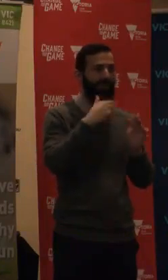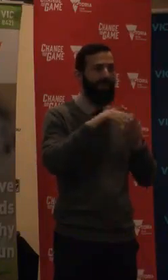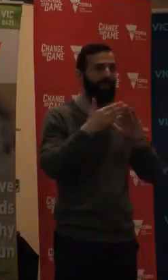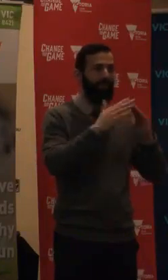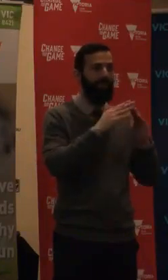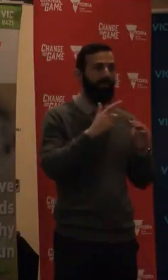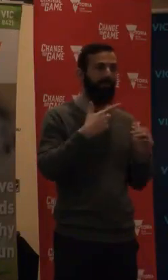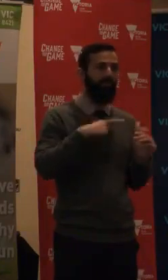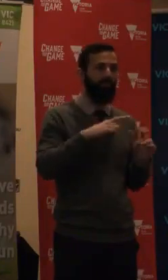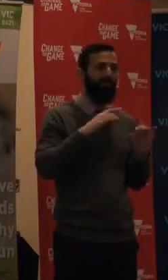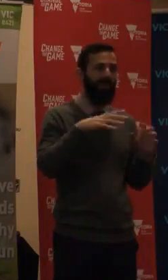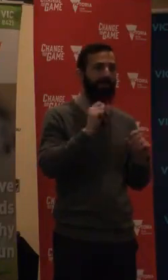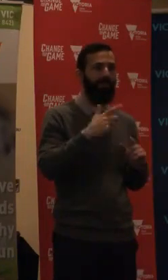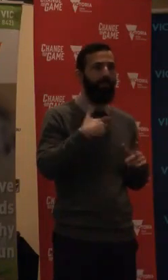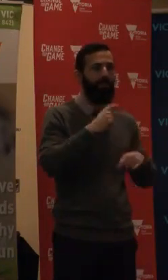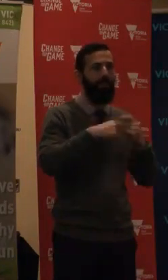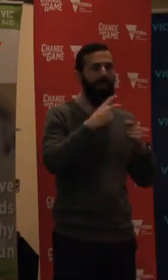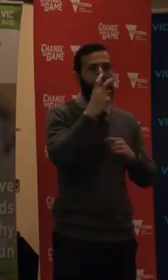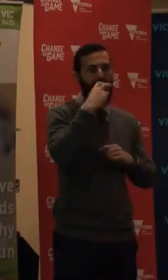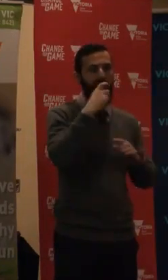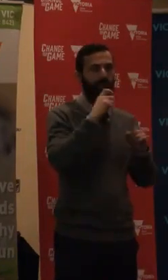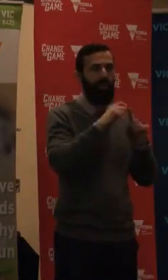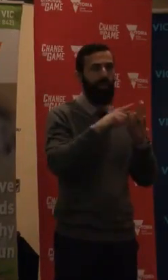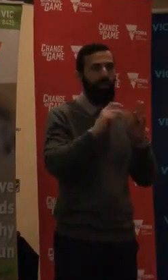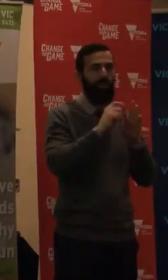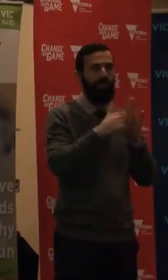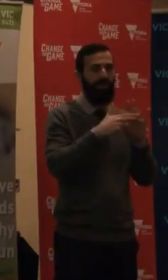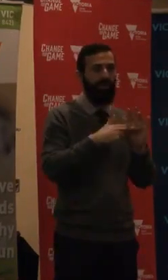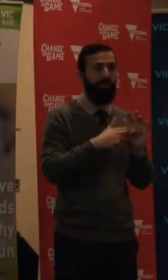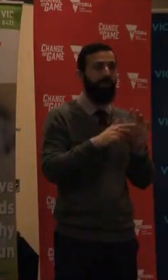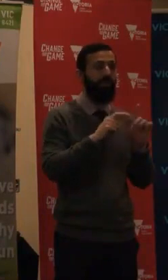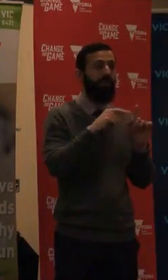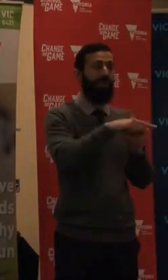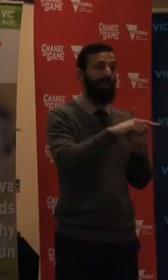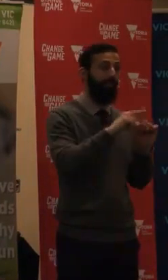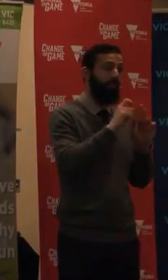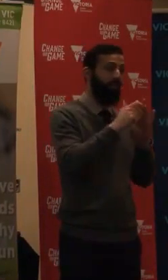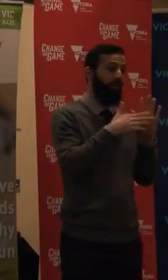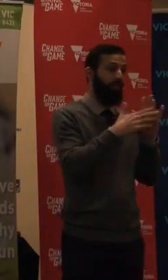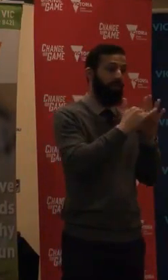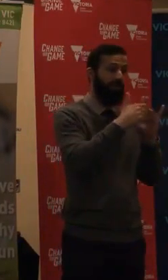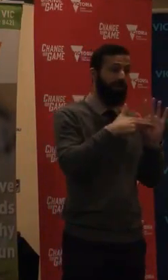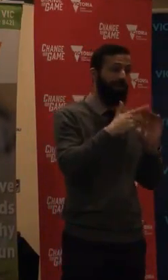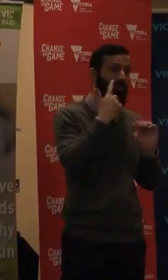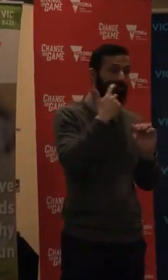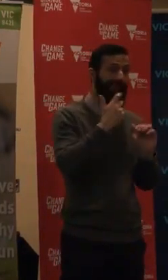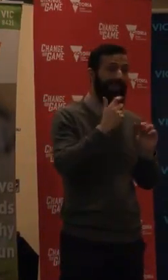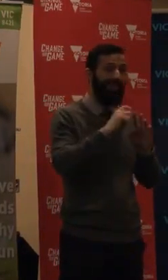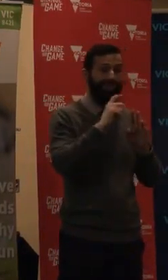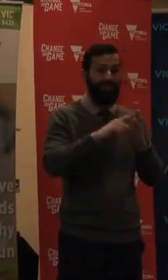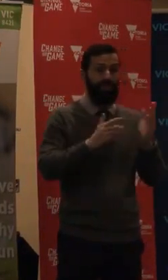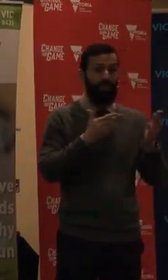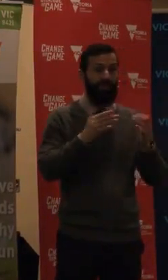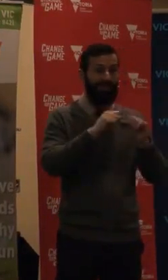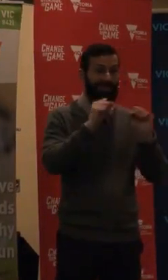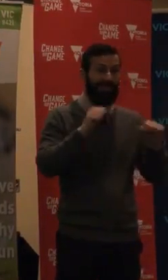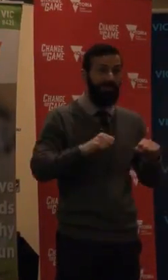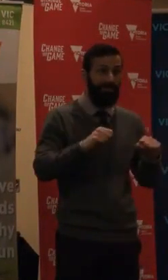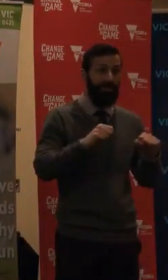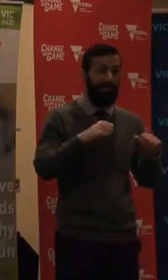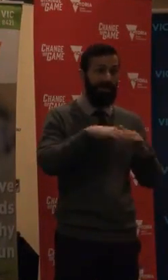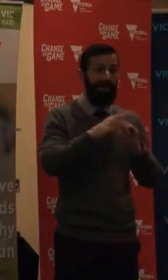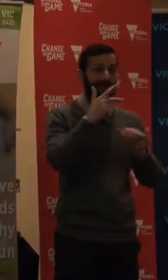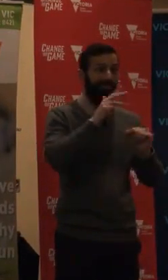an increasingly ageing population. The Productivity Commission found that the disability service systems across the